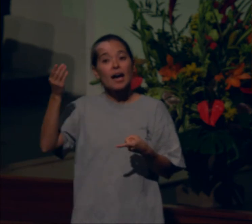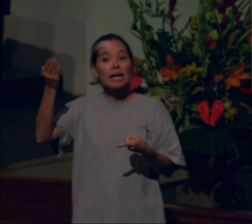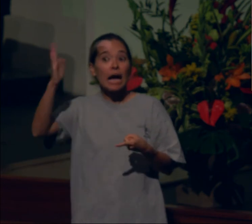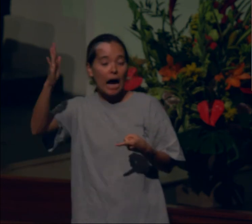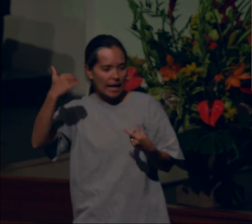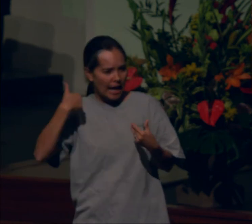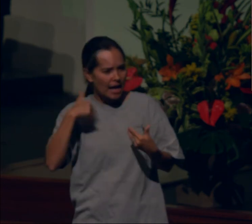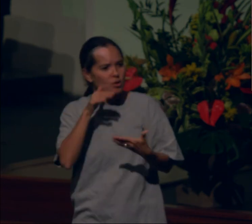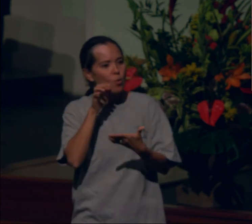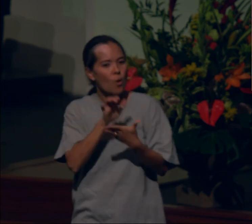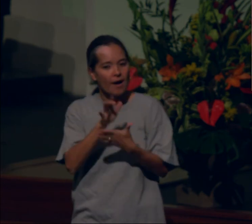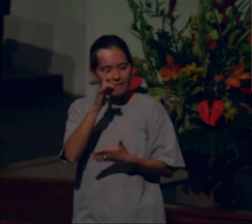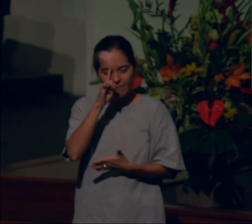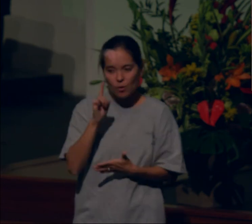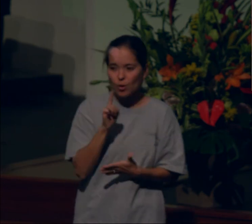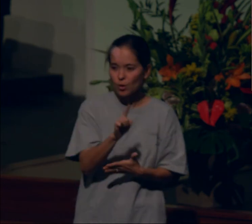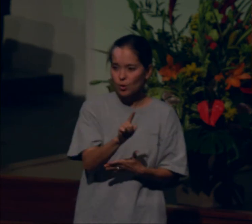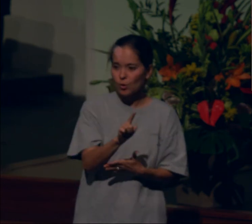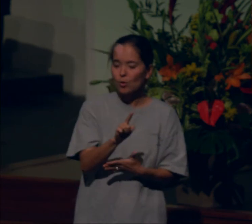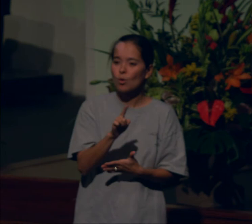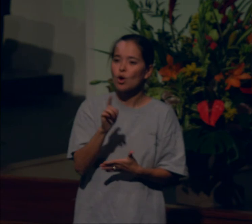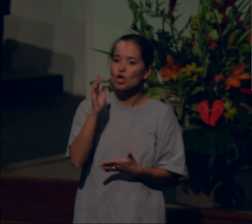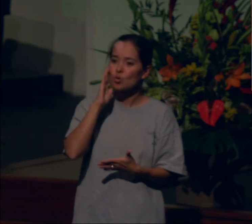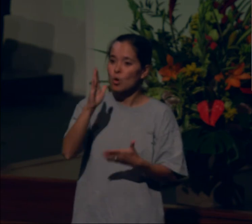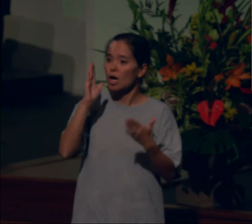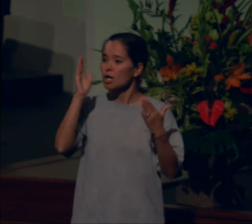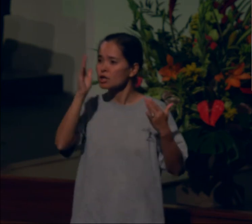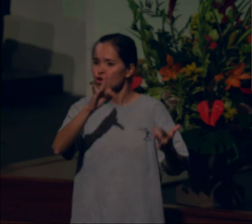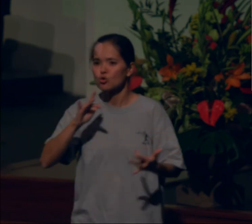wife for you, and you will travel.